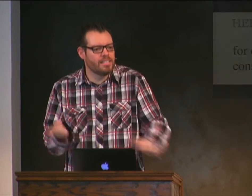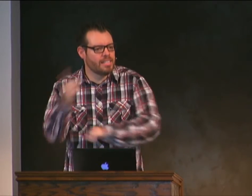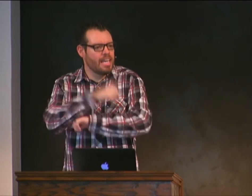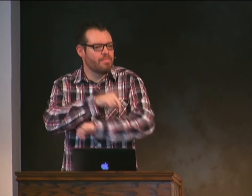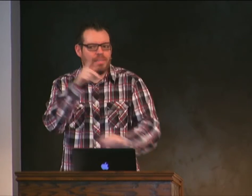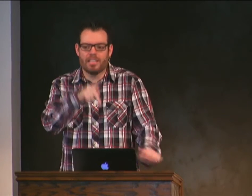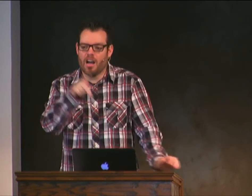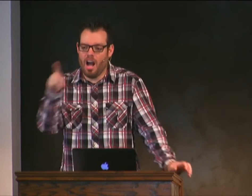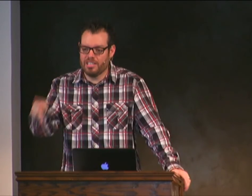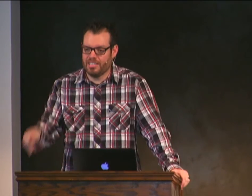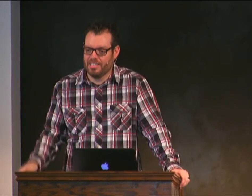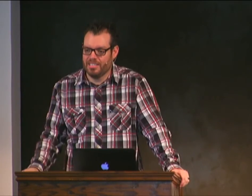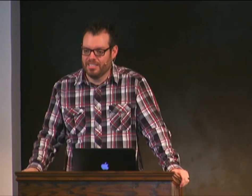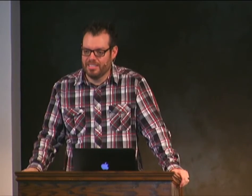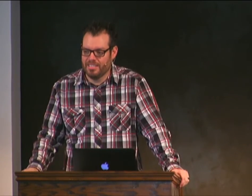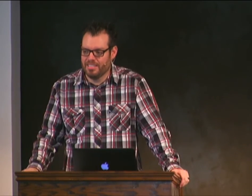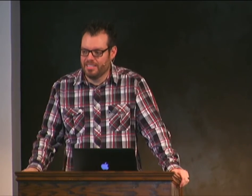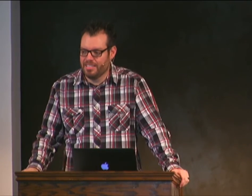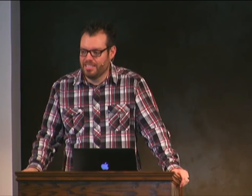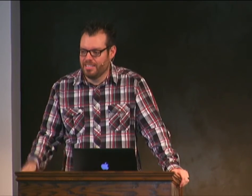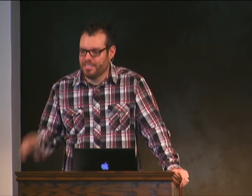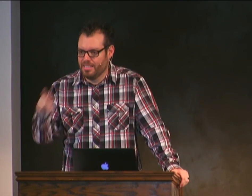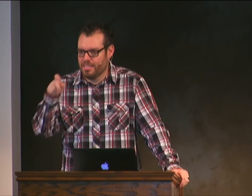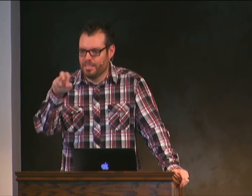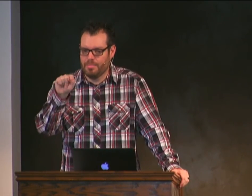Today is the day of Pentecost.